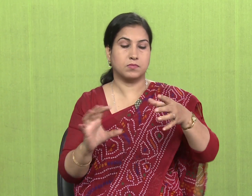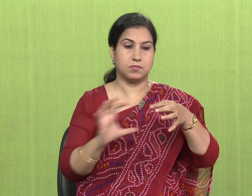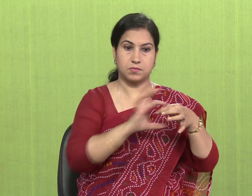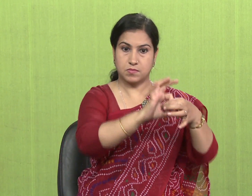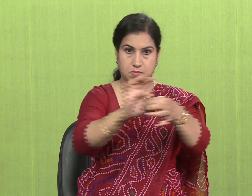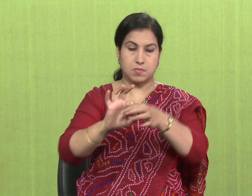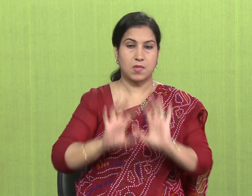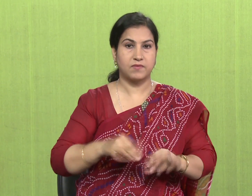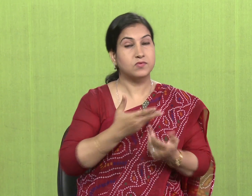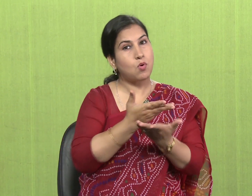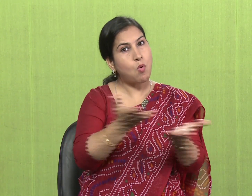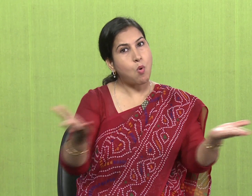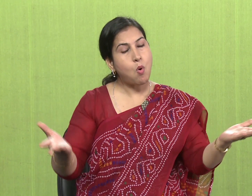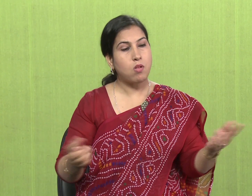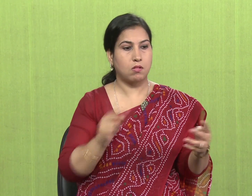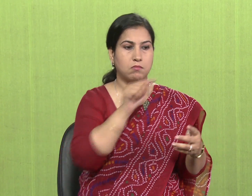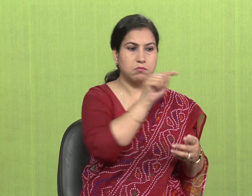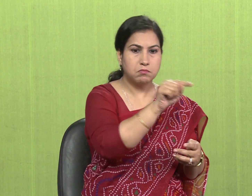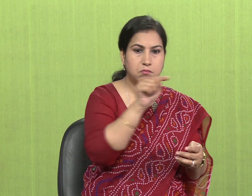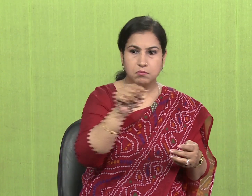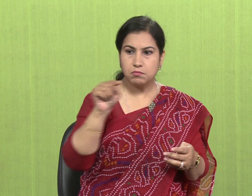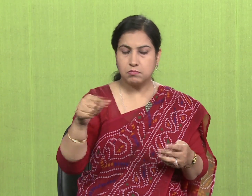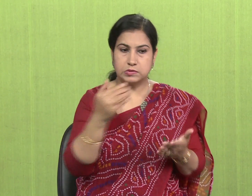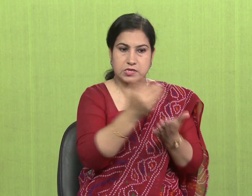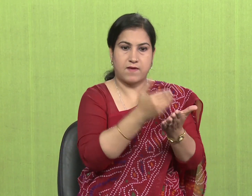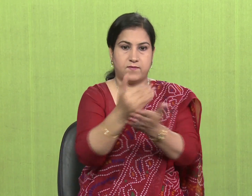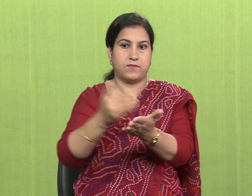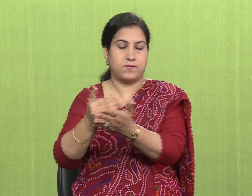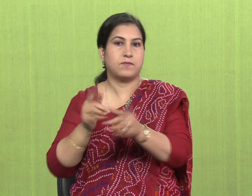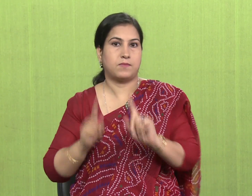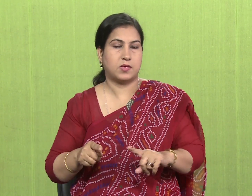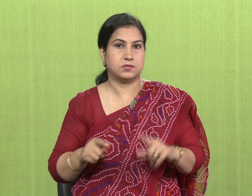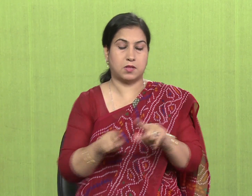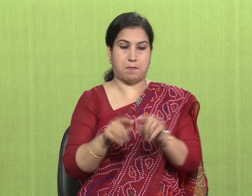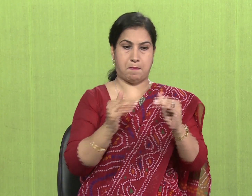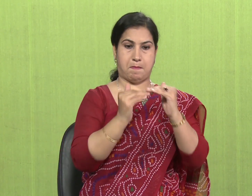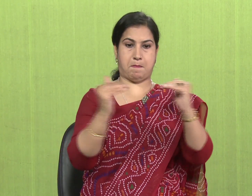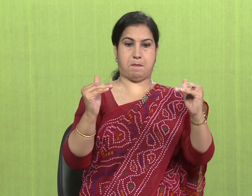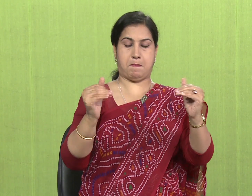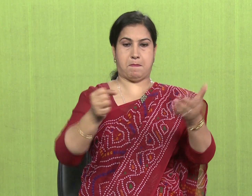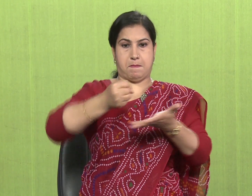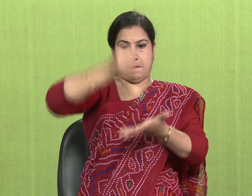conservation of all of them has to be done in a balanced way.